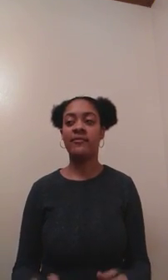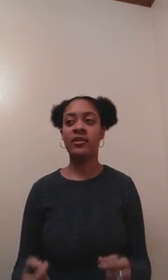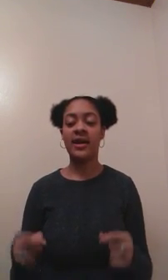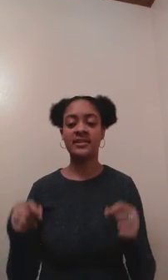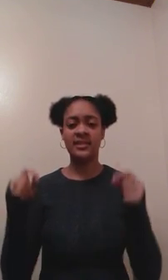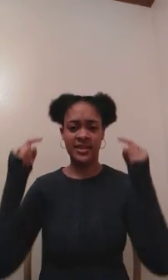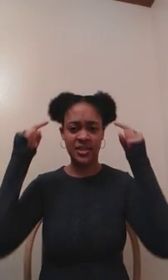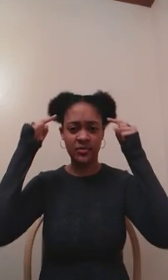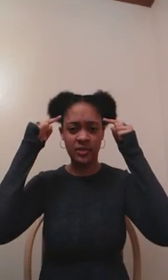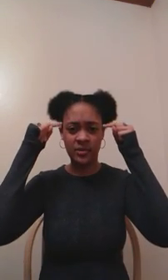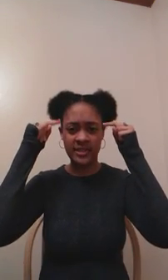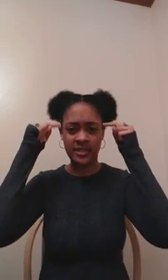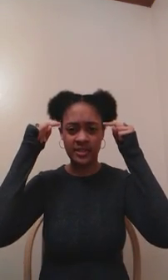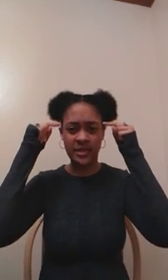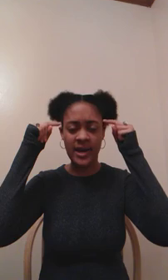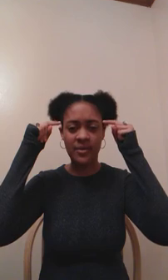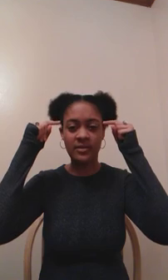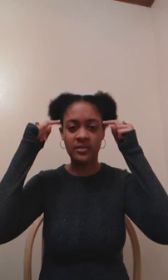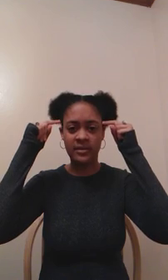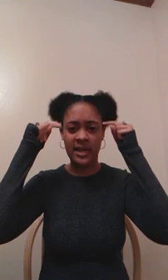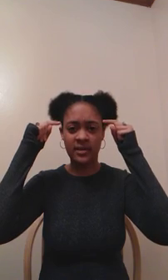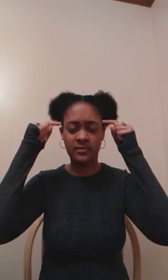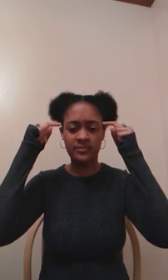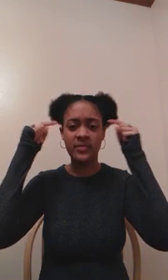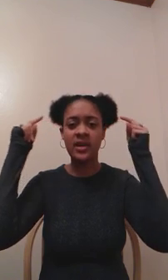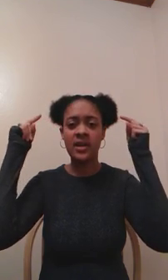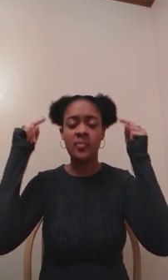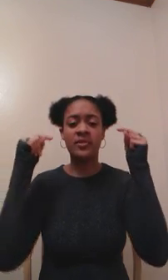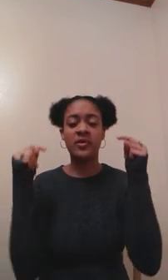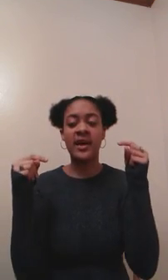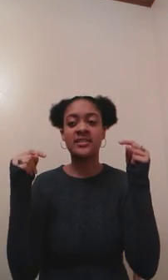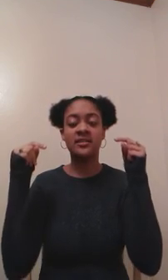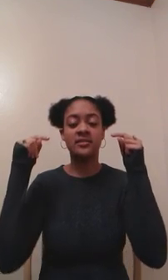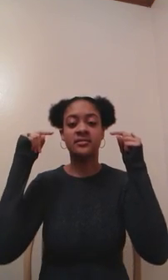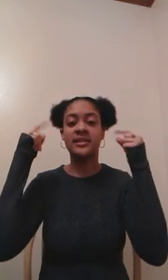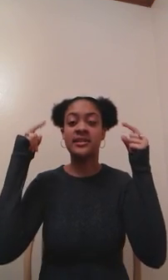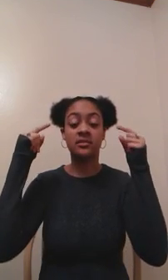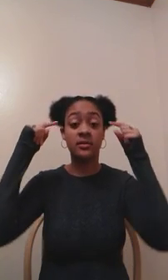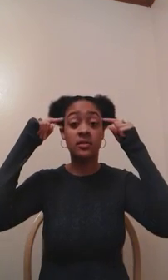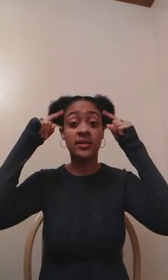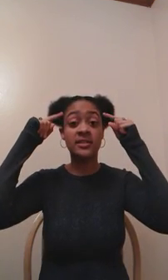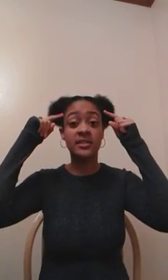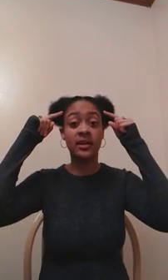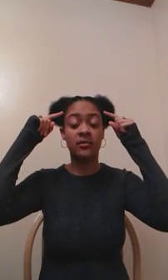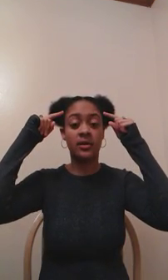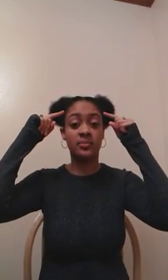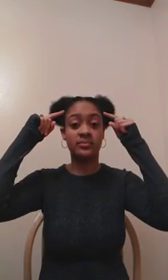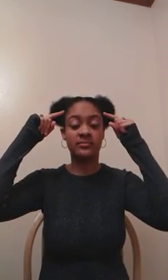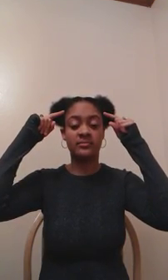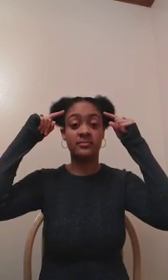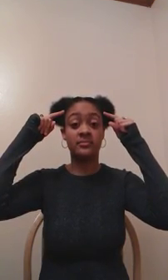you're asking a general question, your eyebrows go down, but if you're asking a yes or no question, they go up.